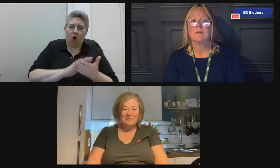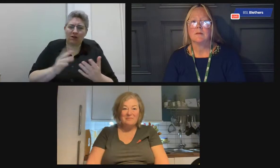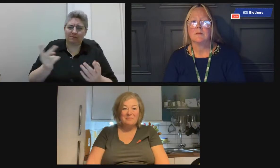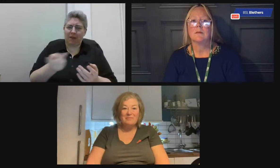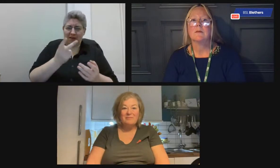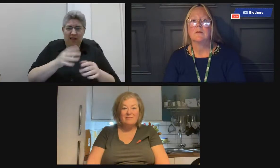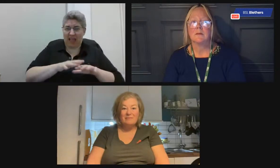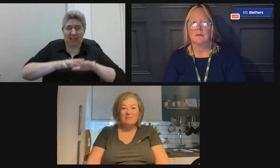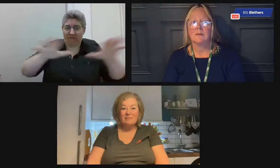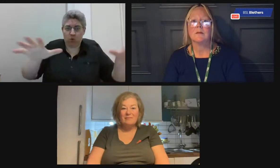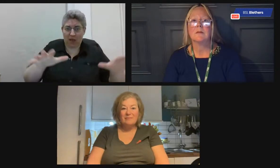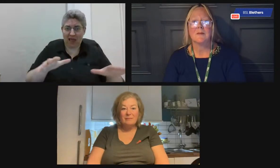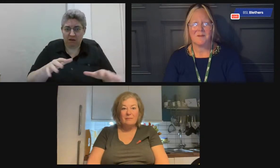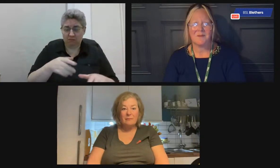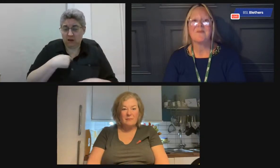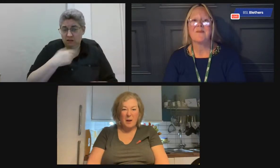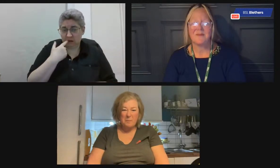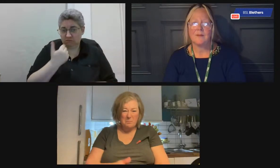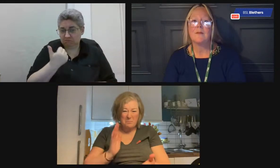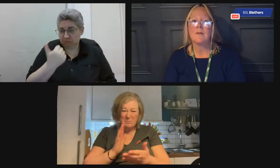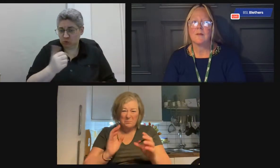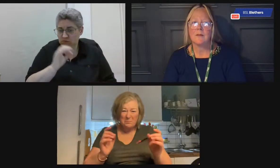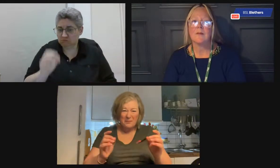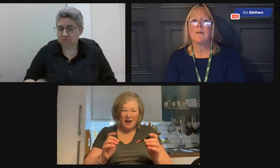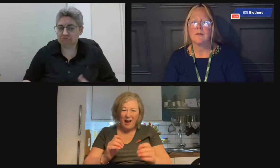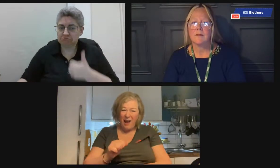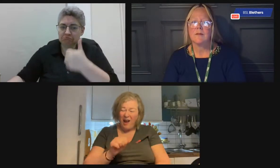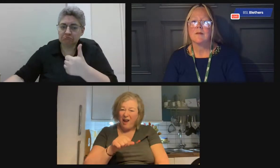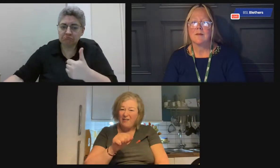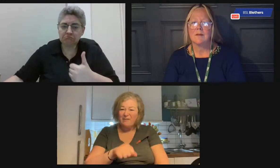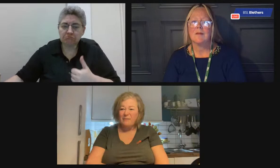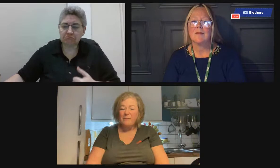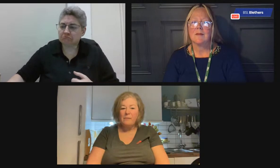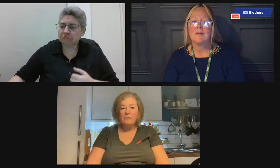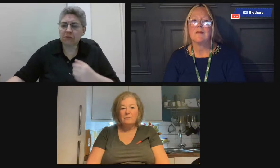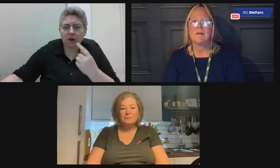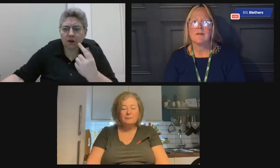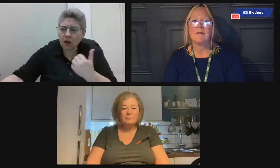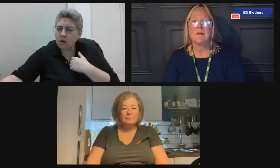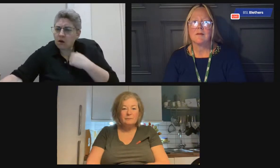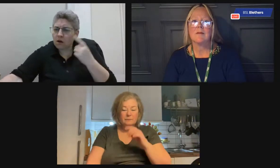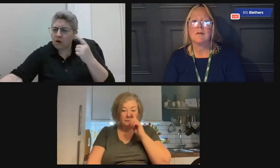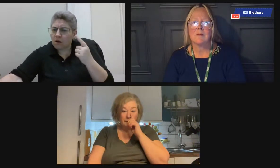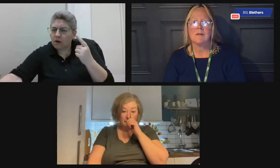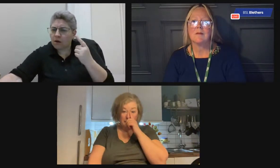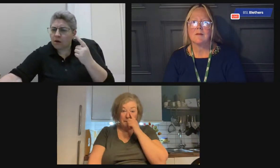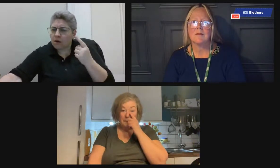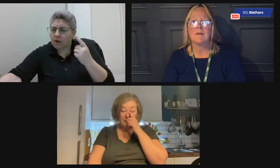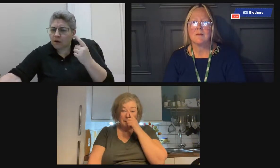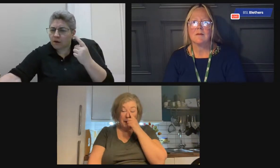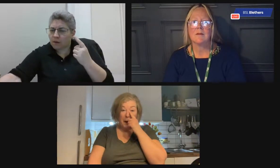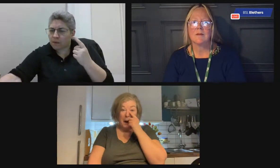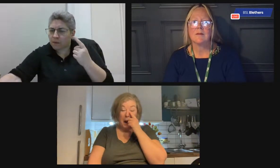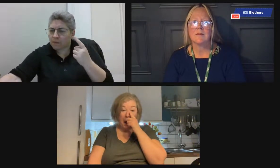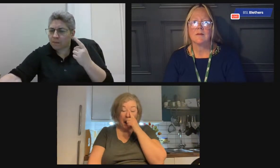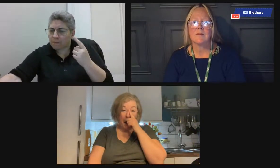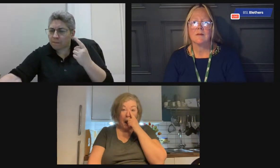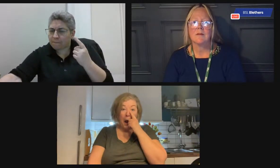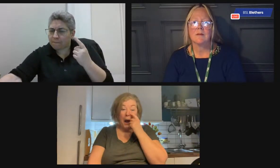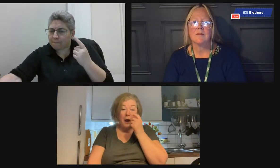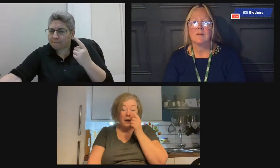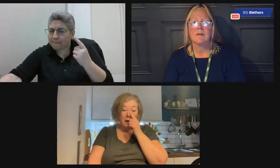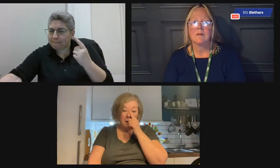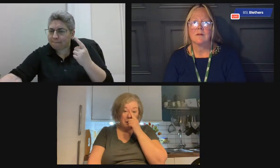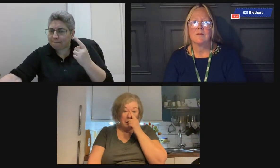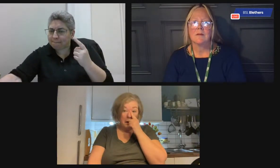the NHS. So you think that the NHS really should be rolling out this service and there should be access